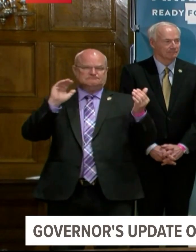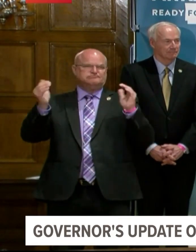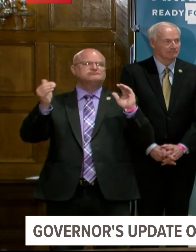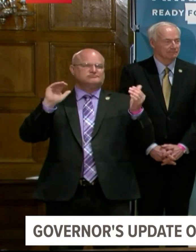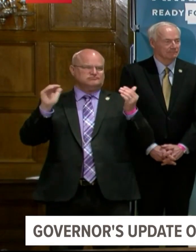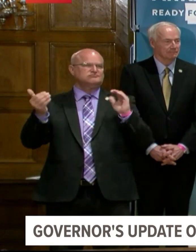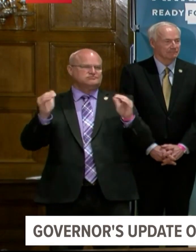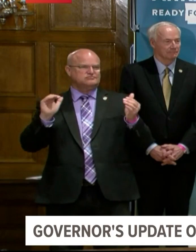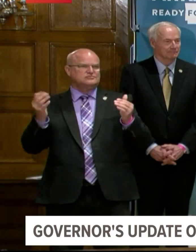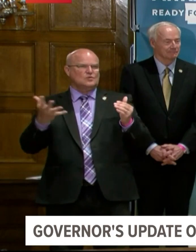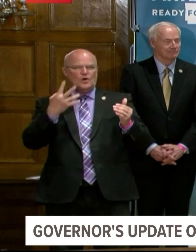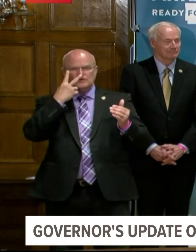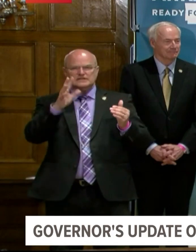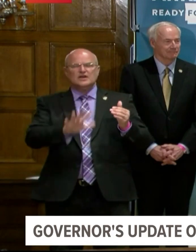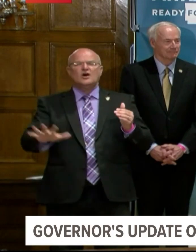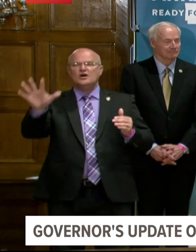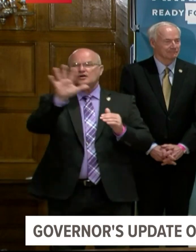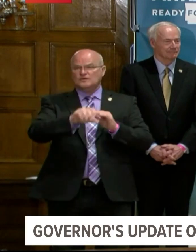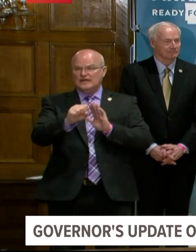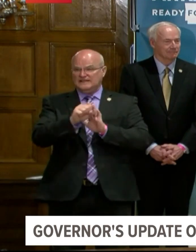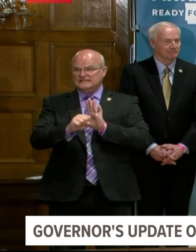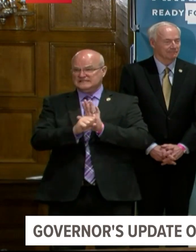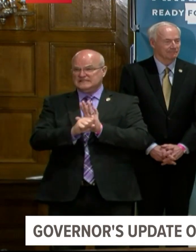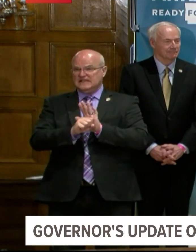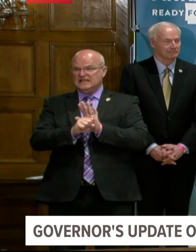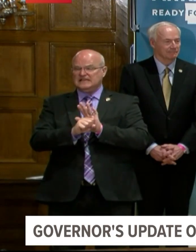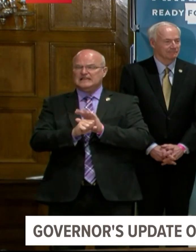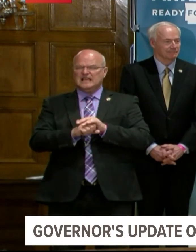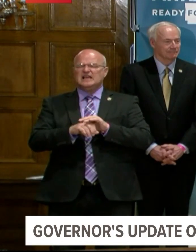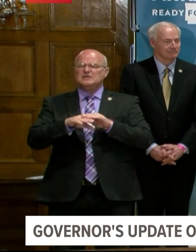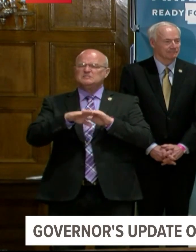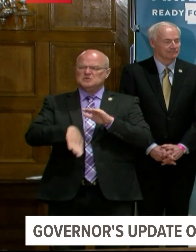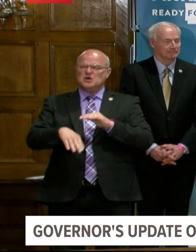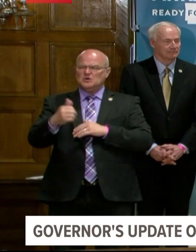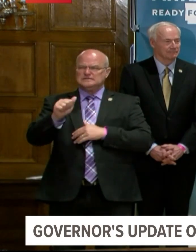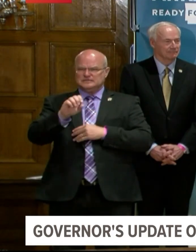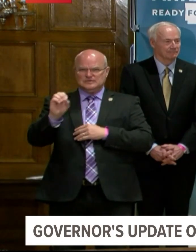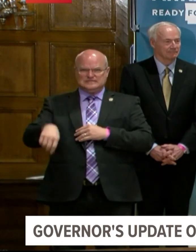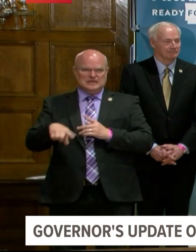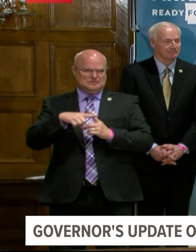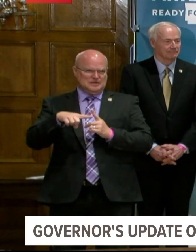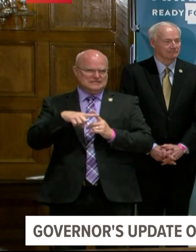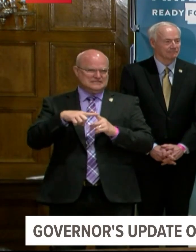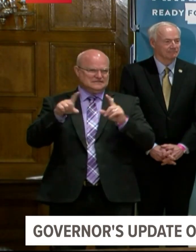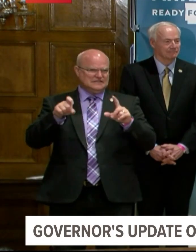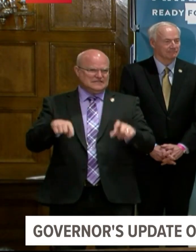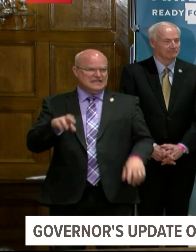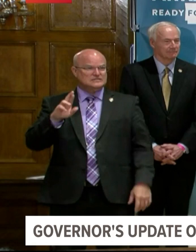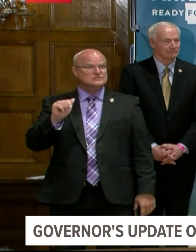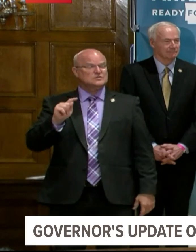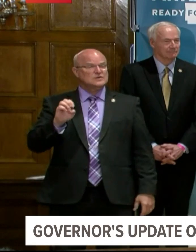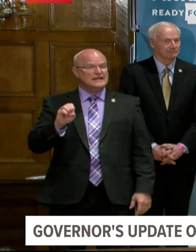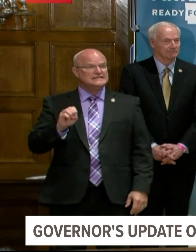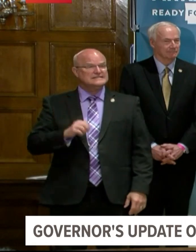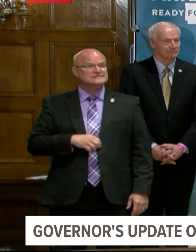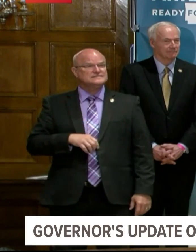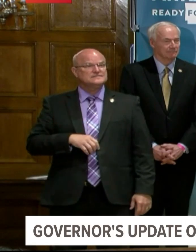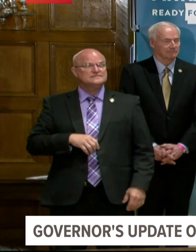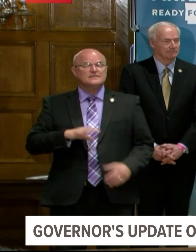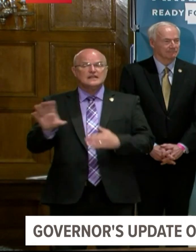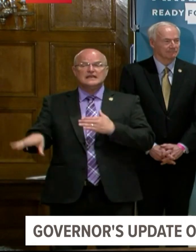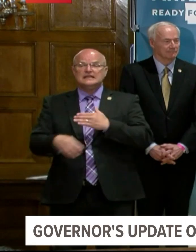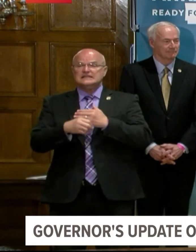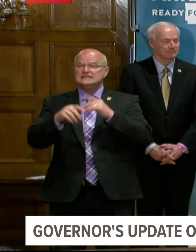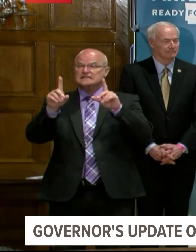seeing across the state, substantially below 10% positivity test rates. In addition